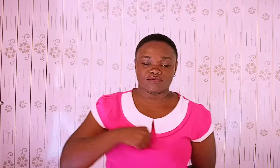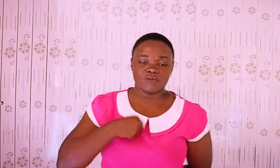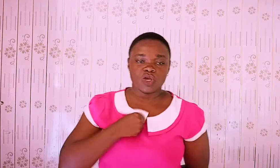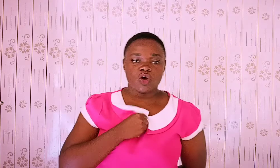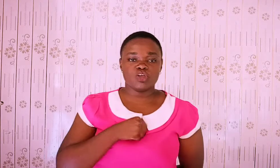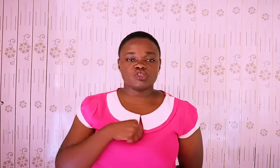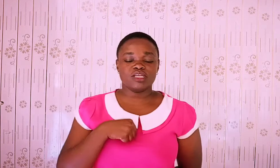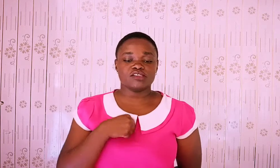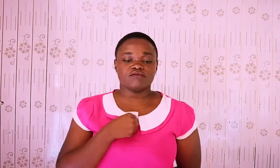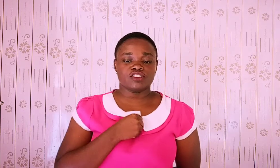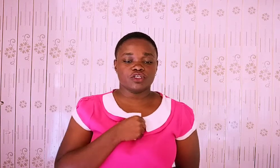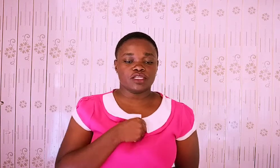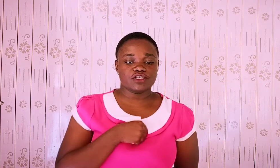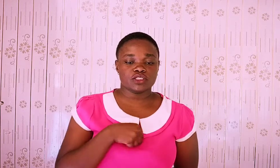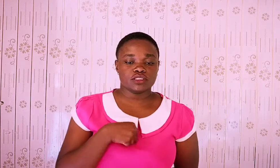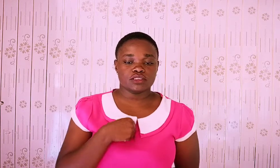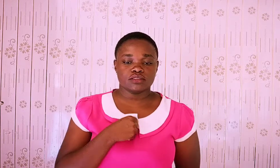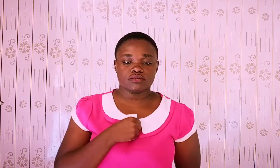formed. Which place of articulation?